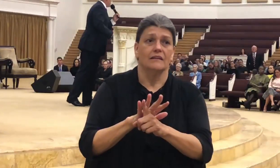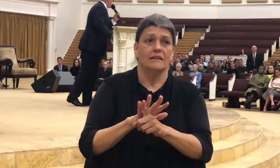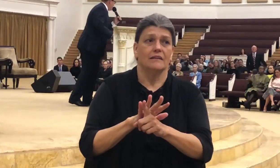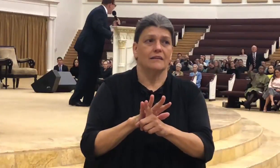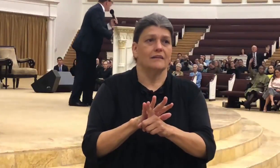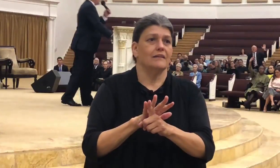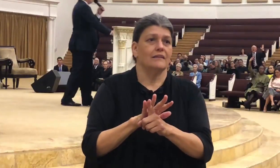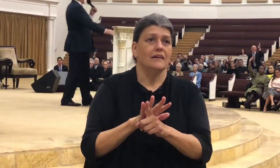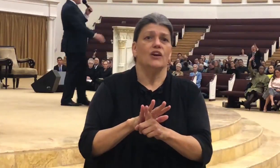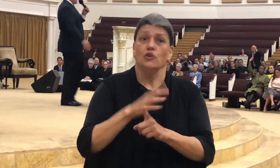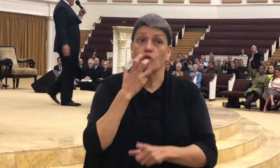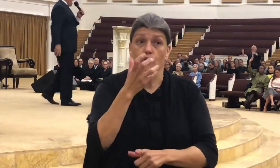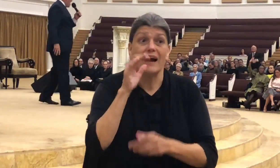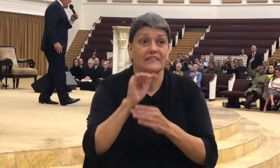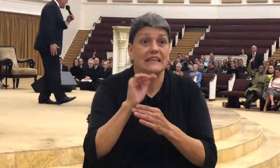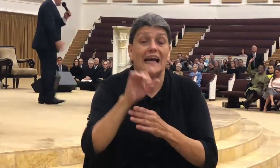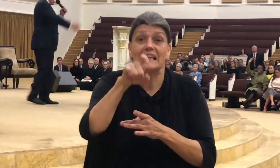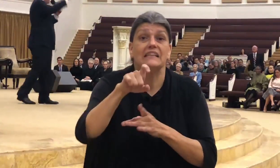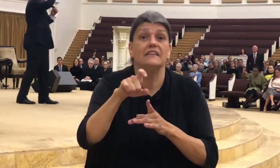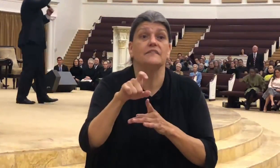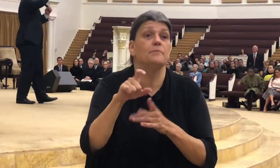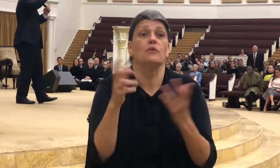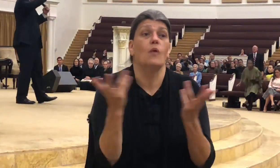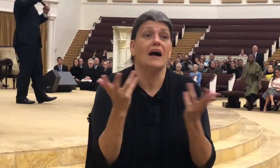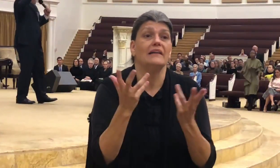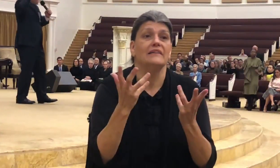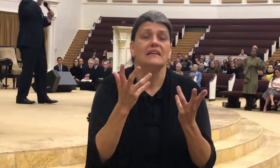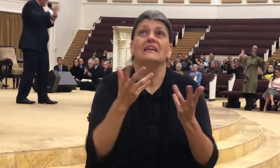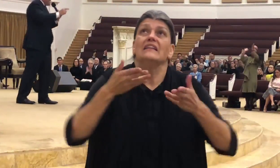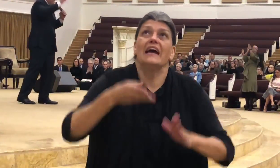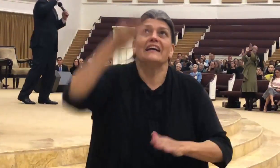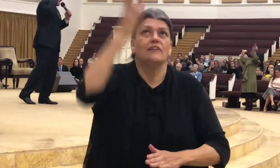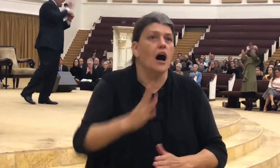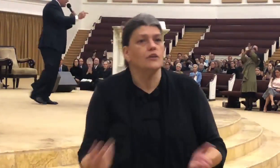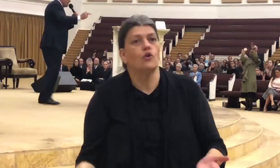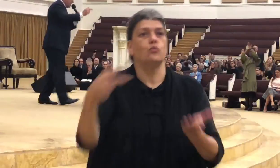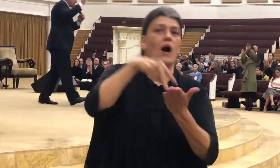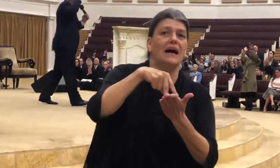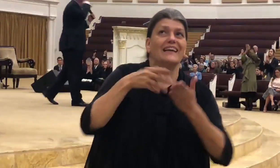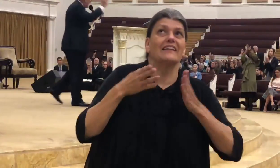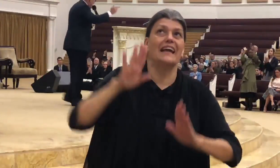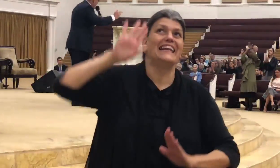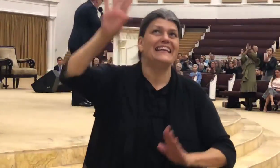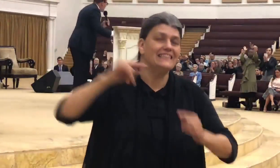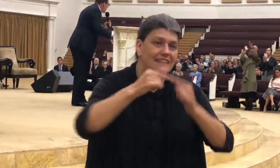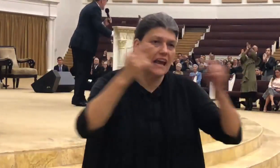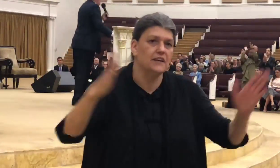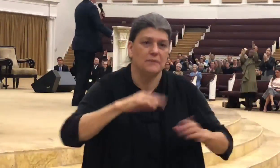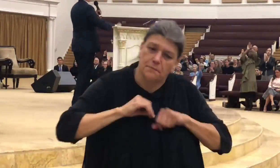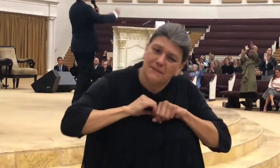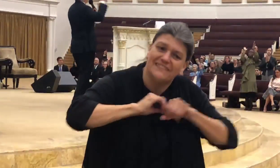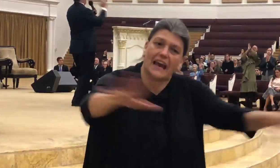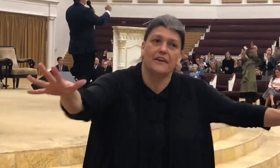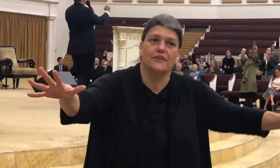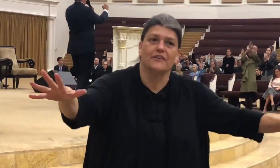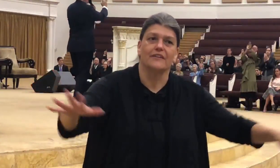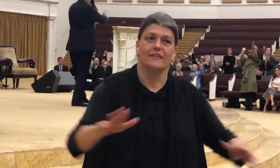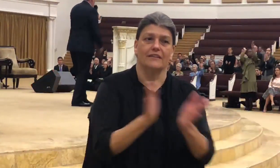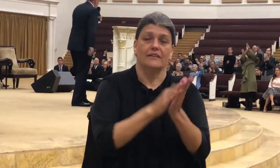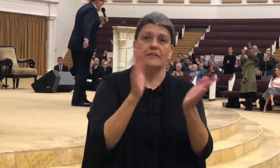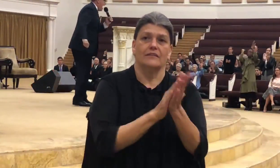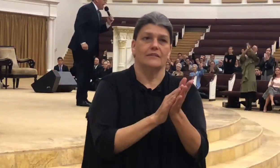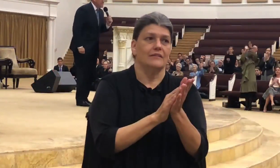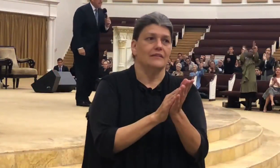tonight needs to be, let God arise and let his enemies be scattered. Let